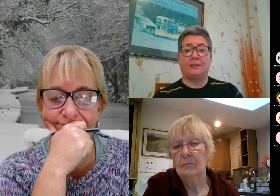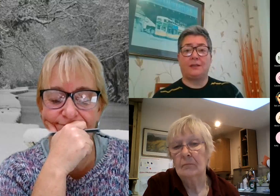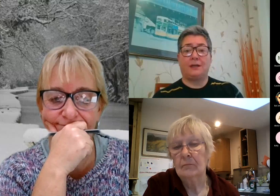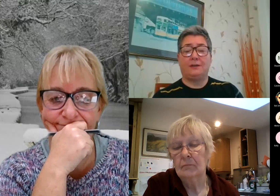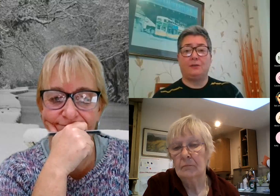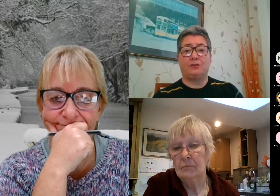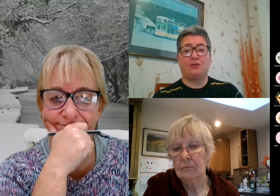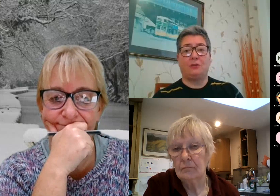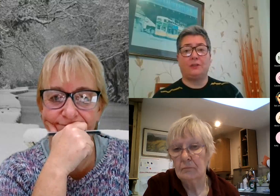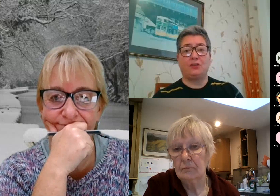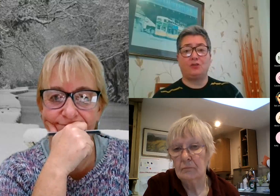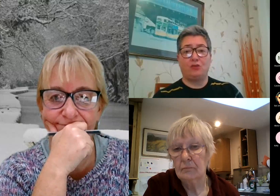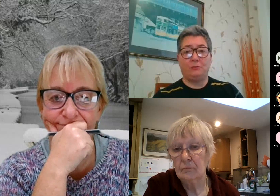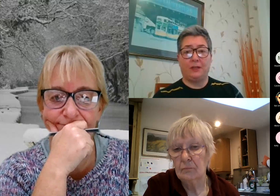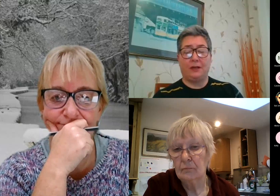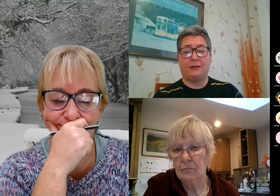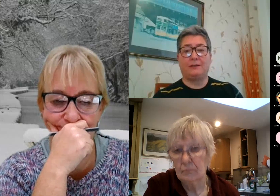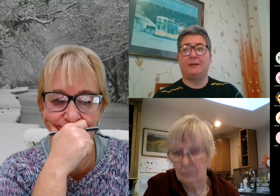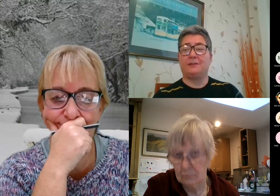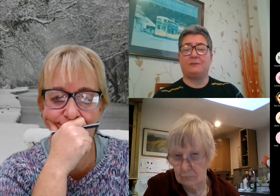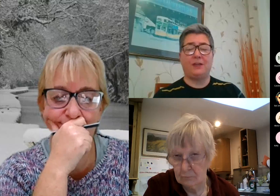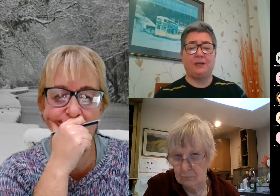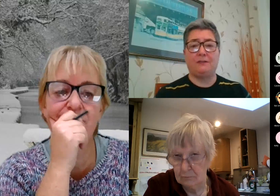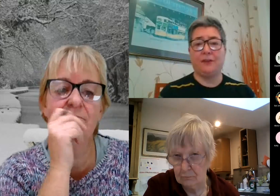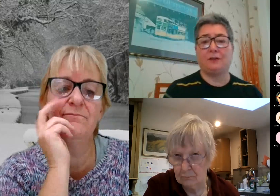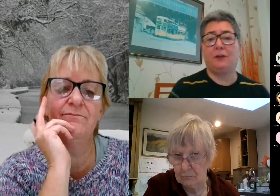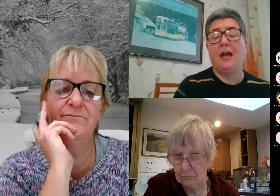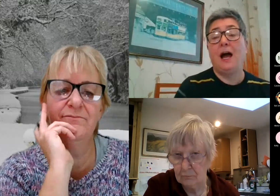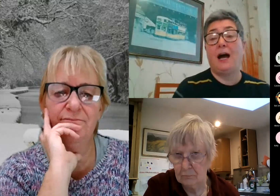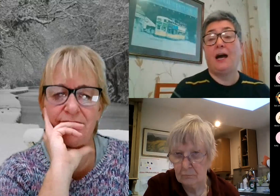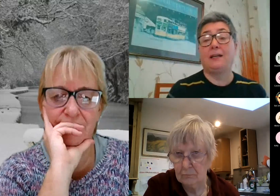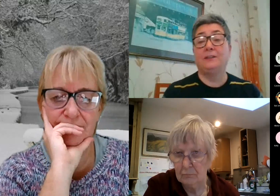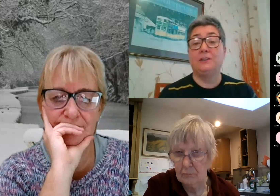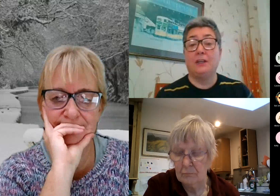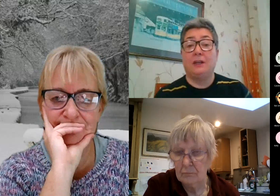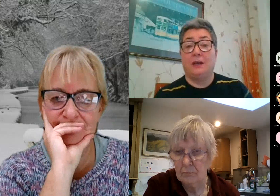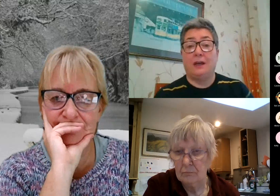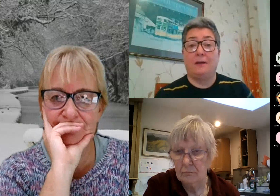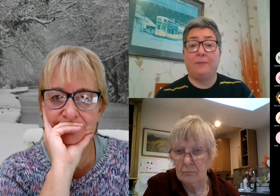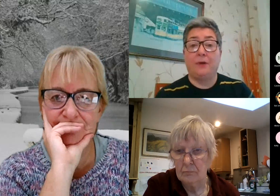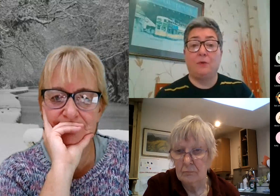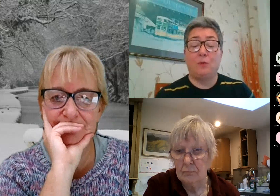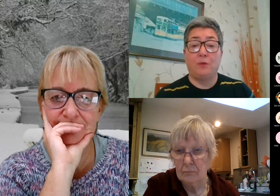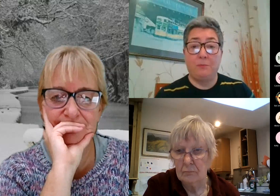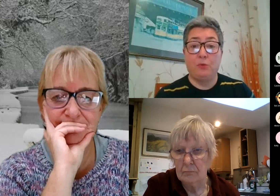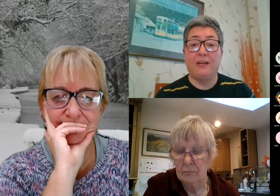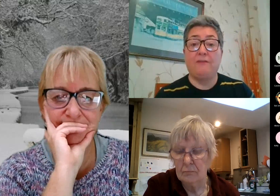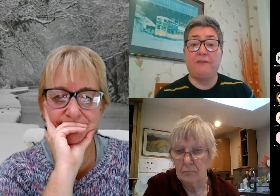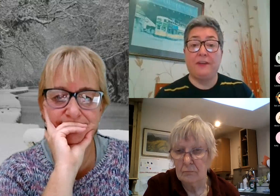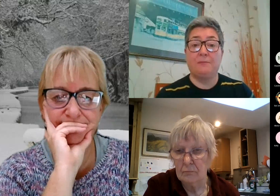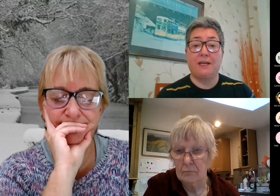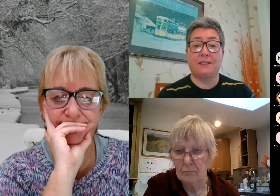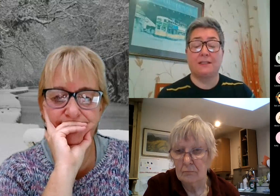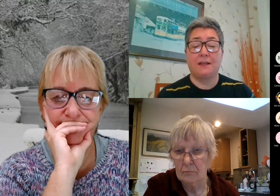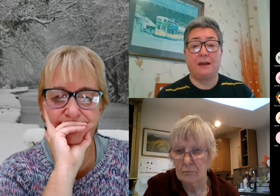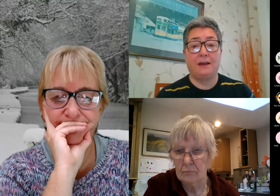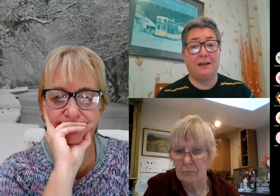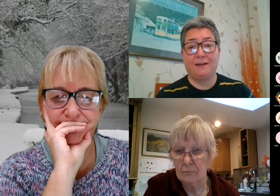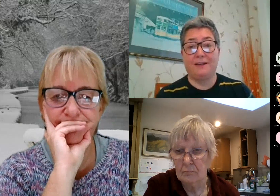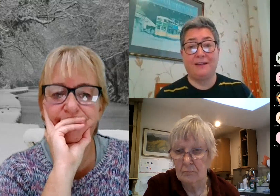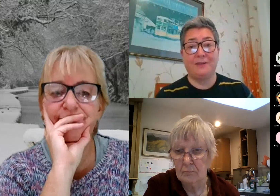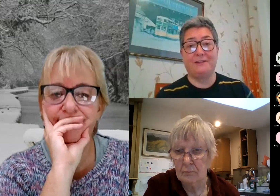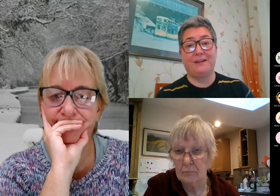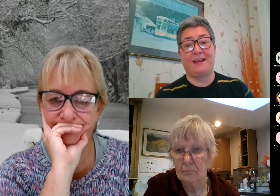Without hearing aids, I struggle extremely hard. It's very difficult. And with people wearing face